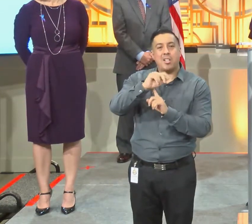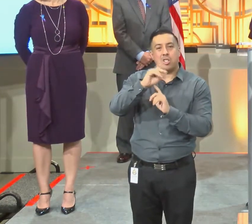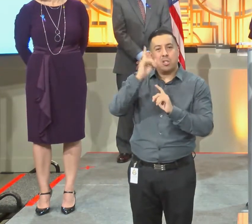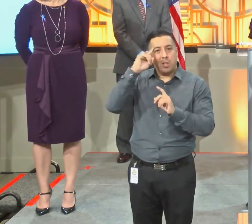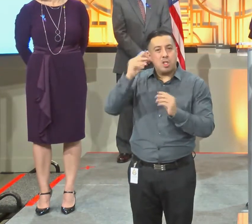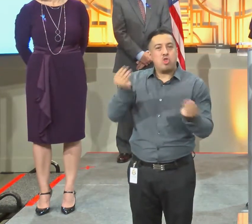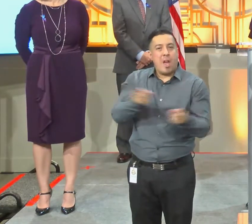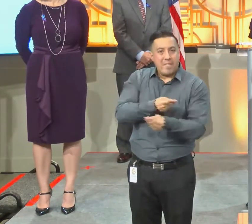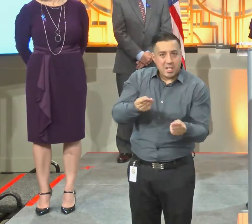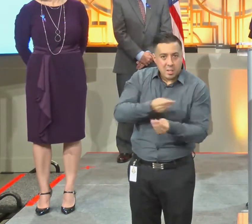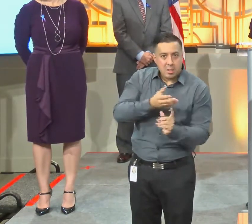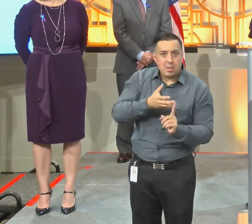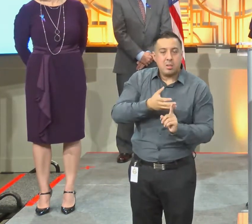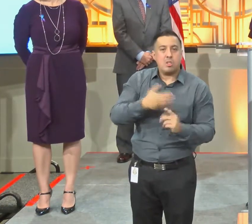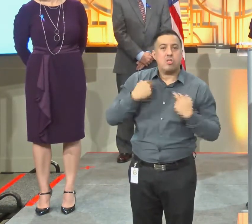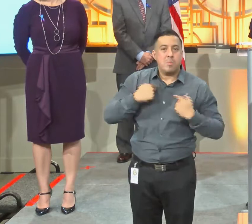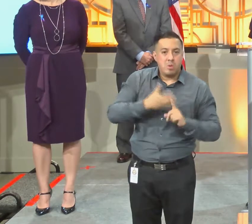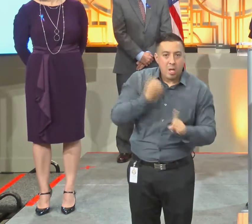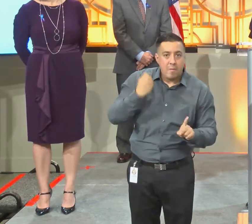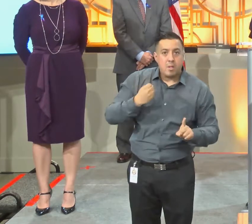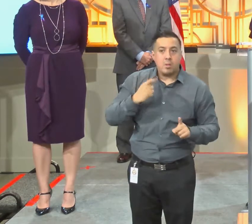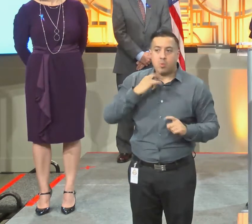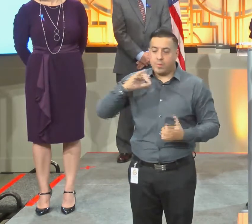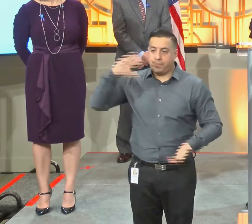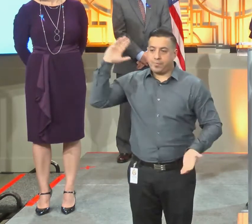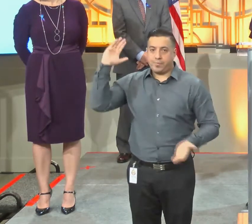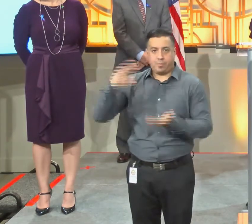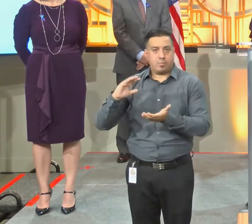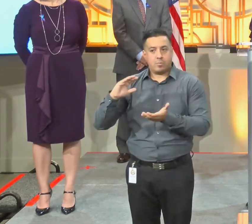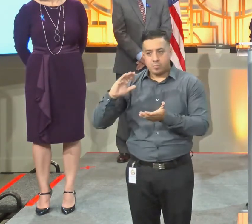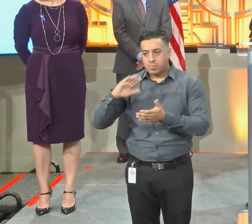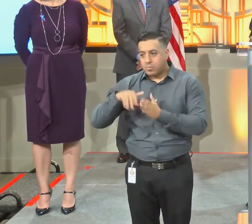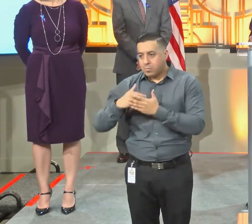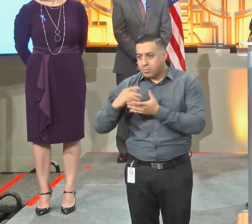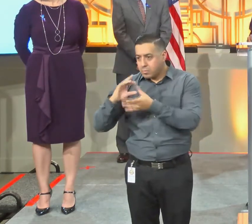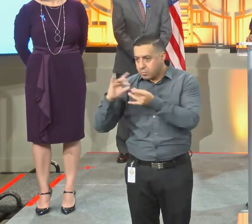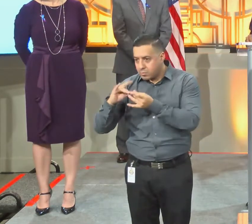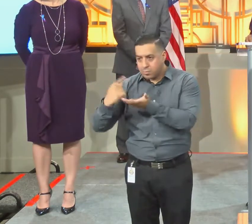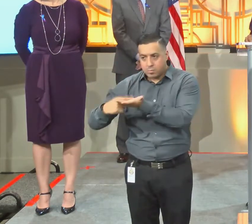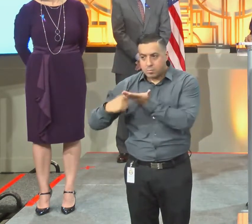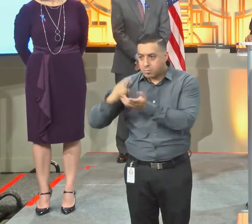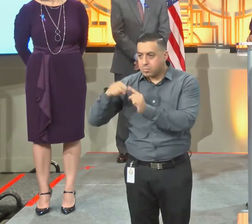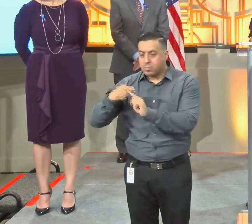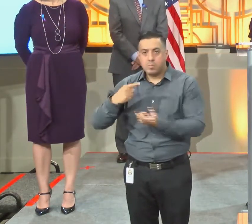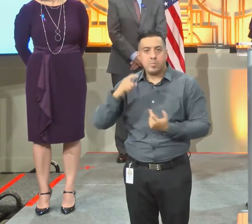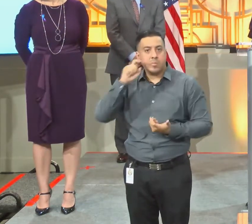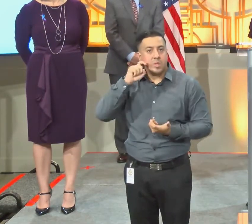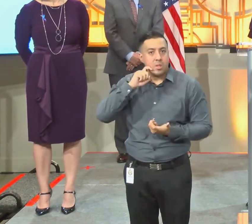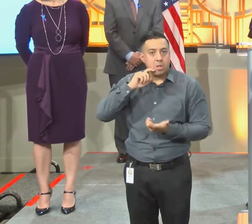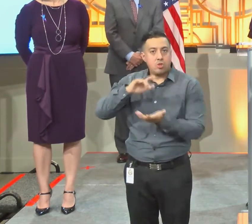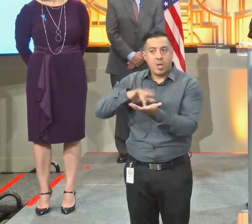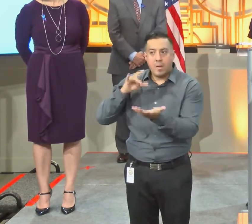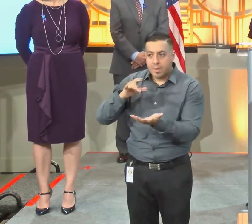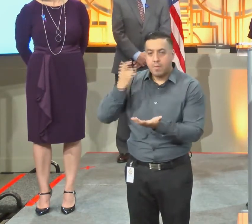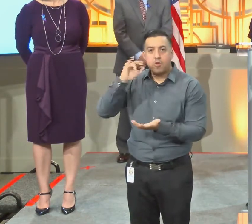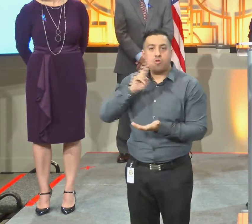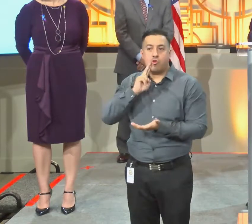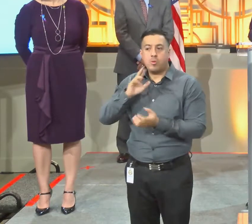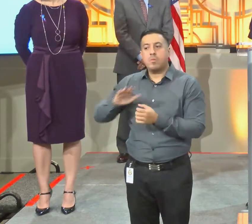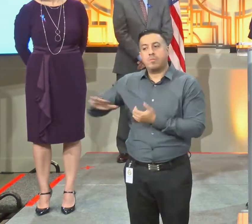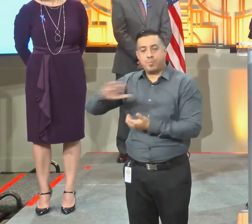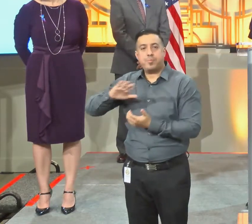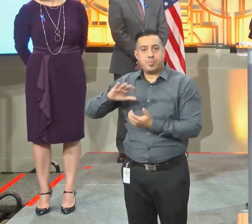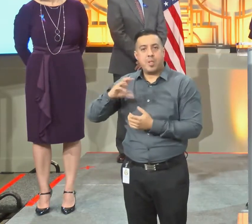city departments, raised the level of dialogue in our city on sex and labor trafficking with Houstonians and corporate